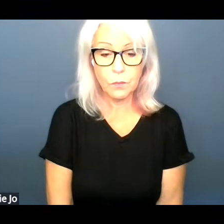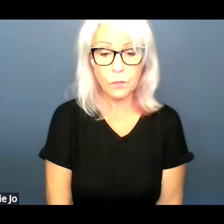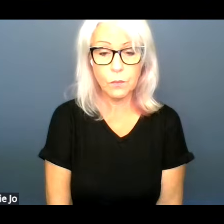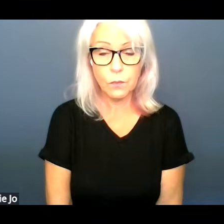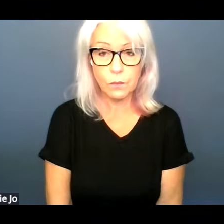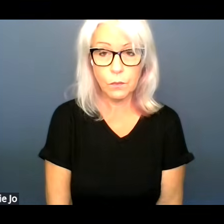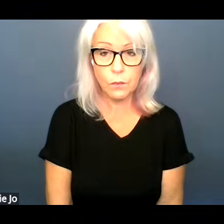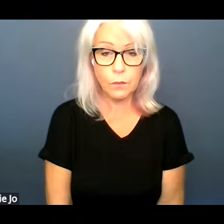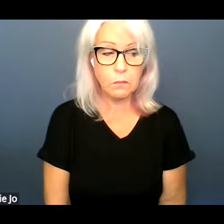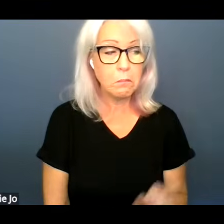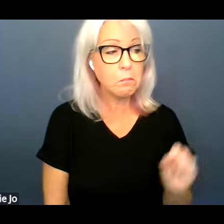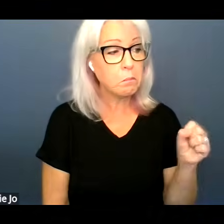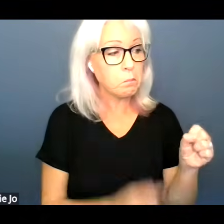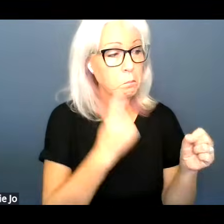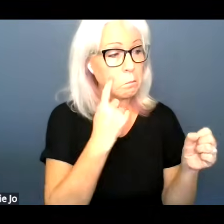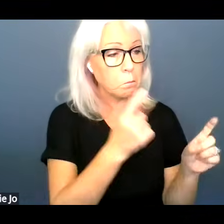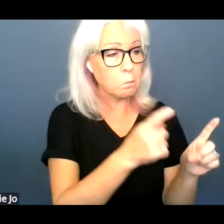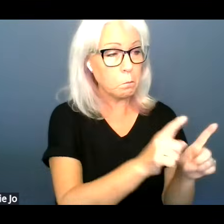Yeah, I would agree.